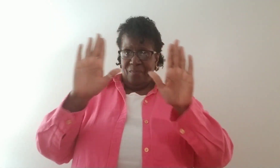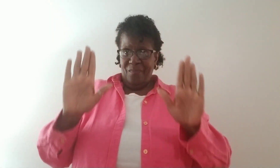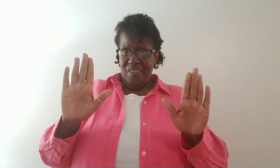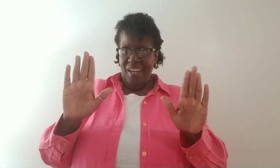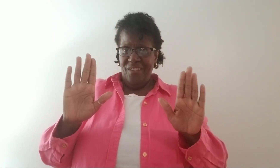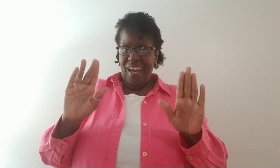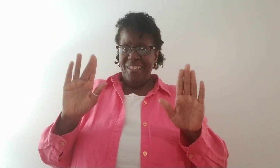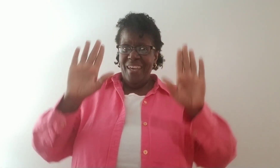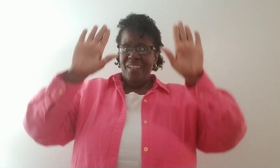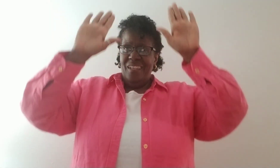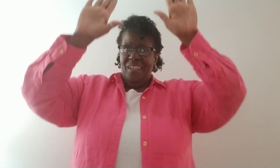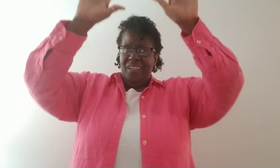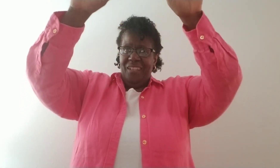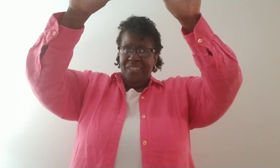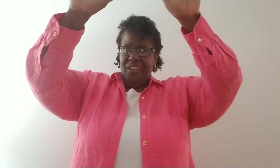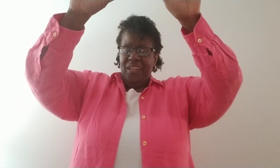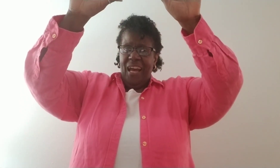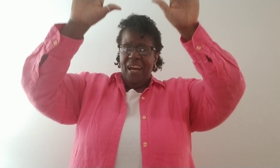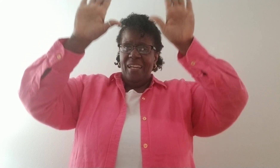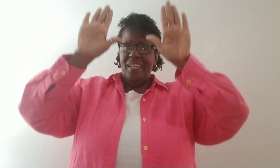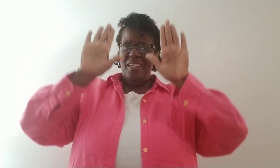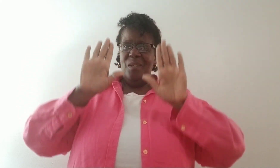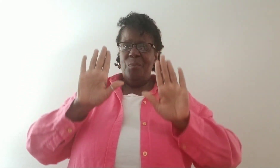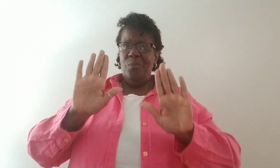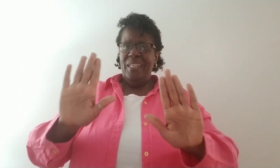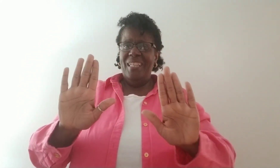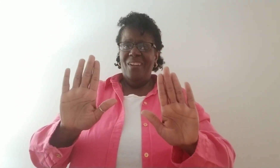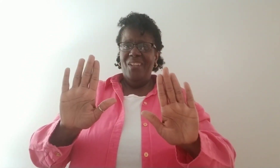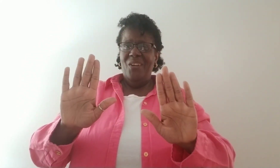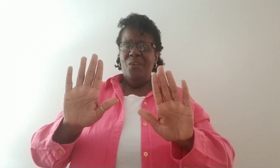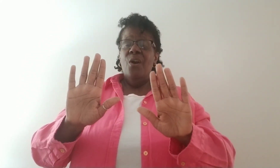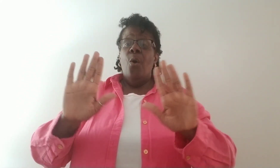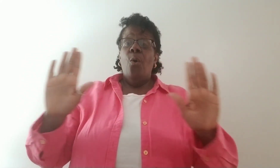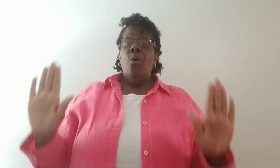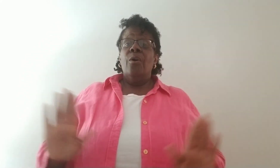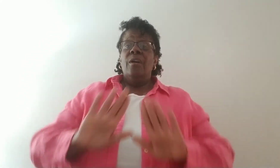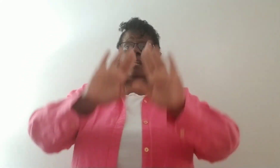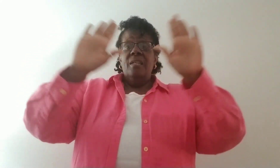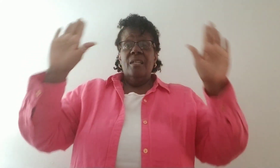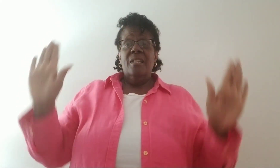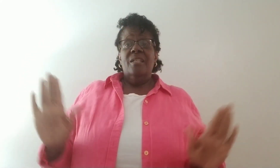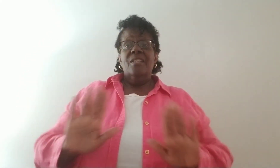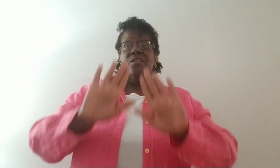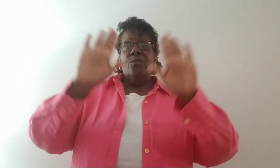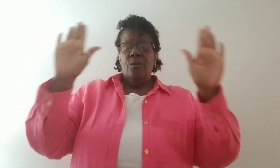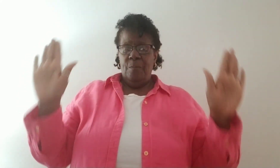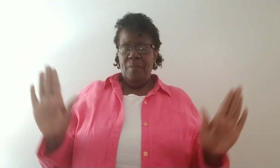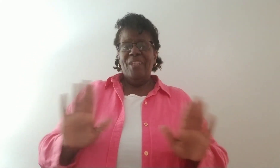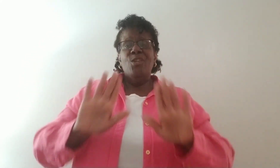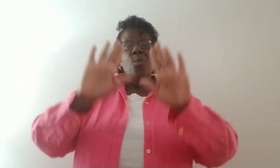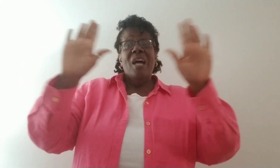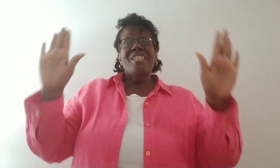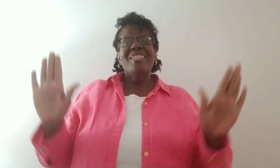Okay, you got that? Start high, bring it down low, or circle, like you're washing the